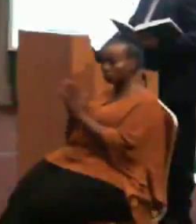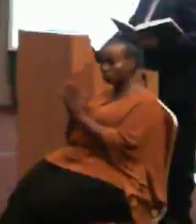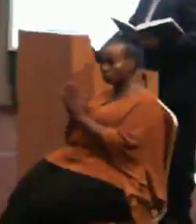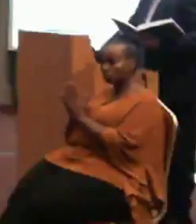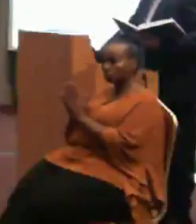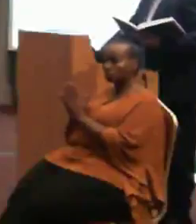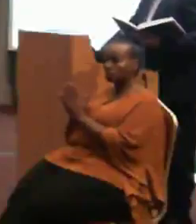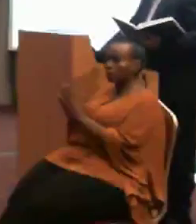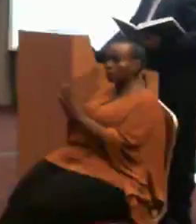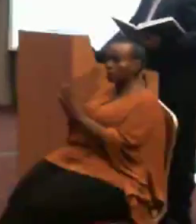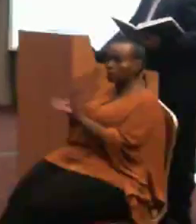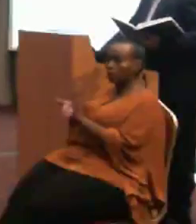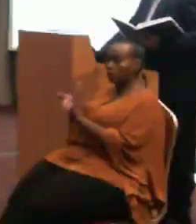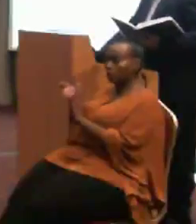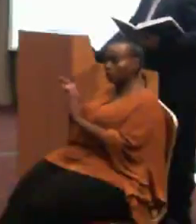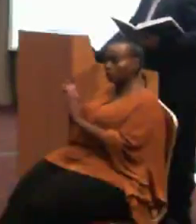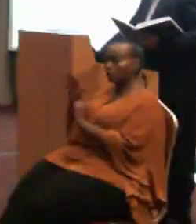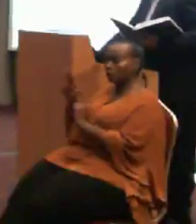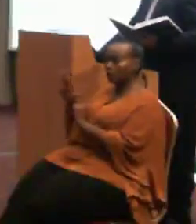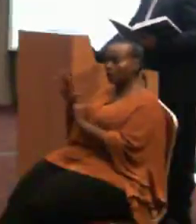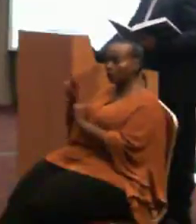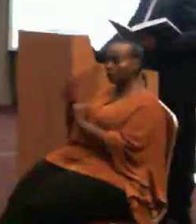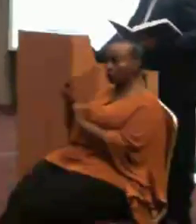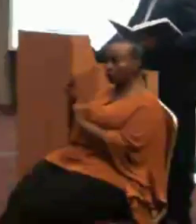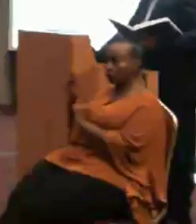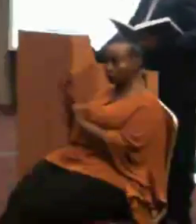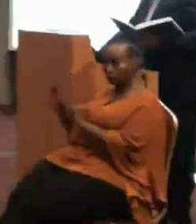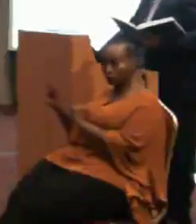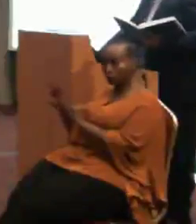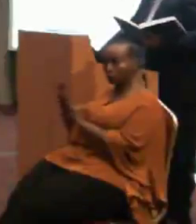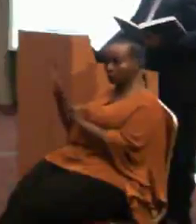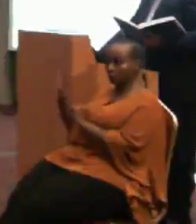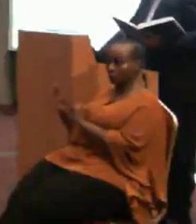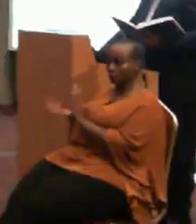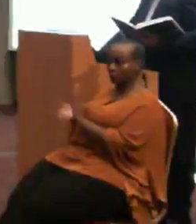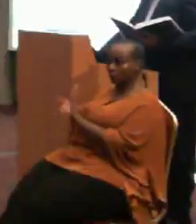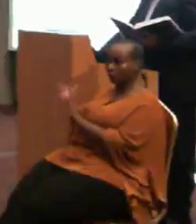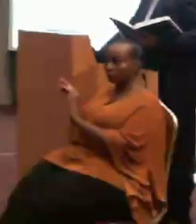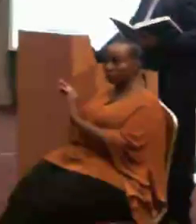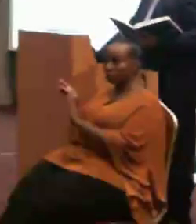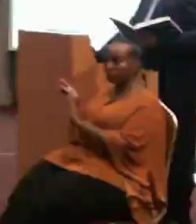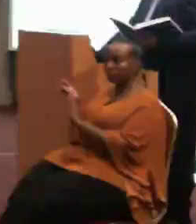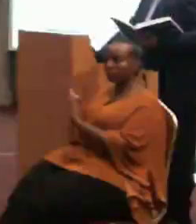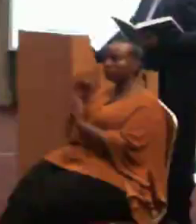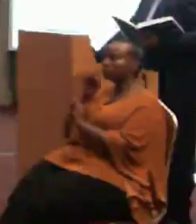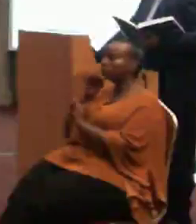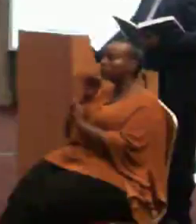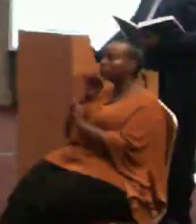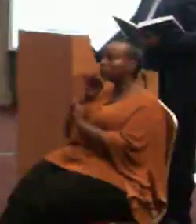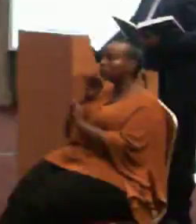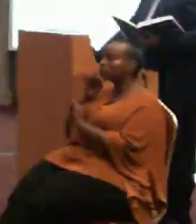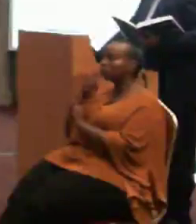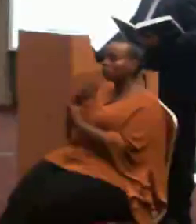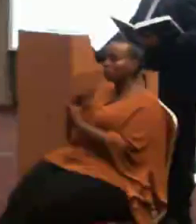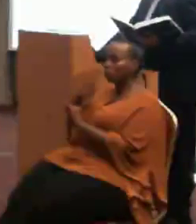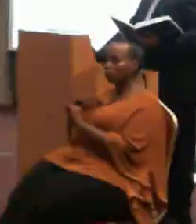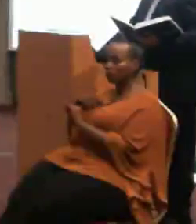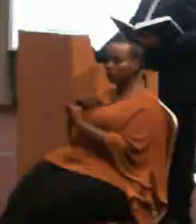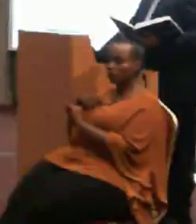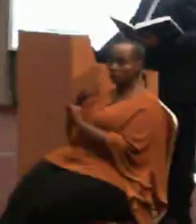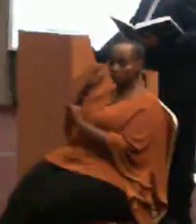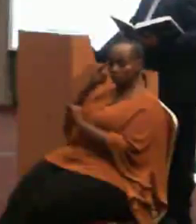5.23%, that for me is a demonstration from our point that we don't believe we got a